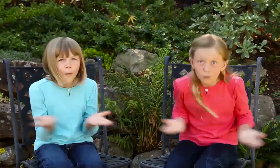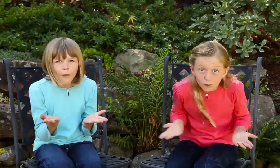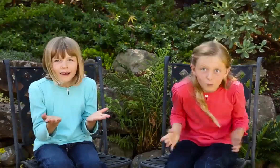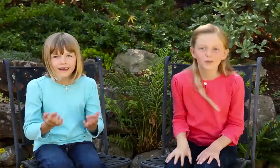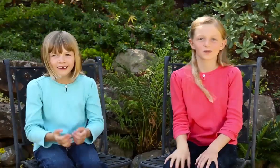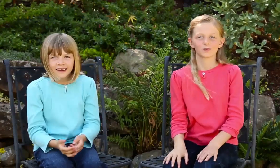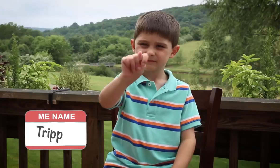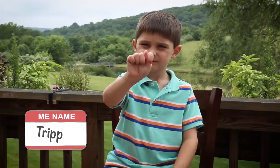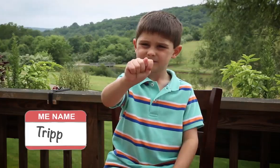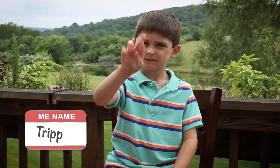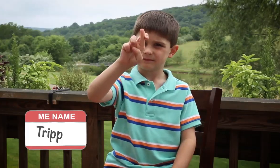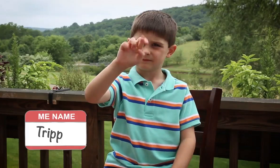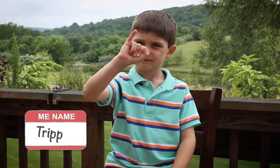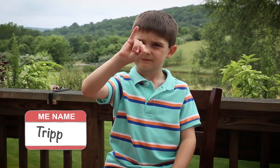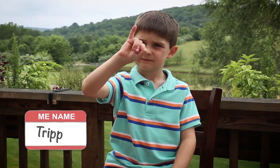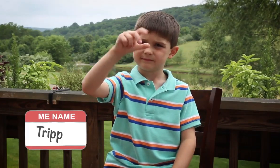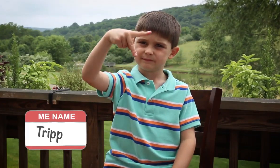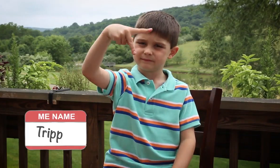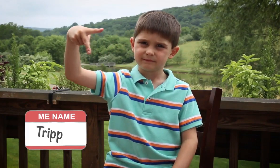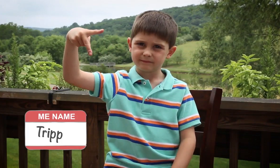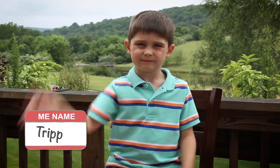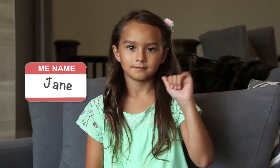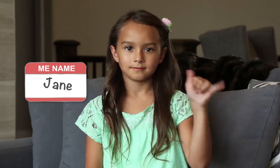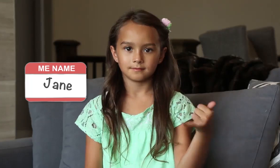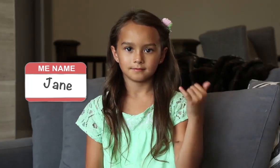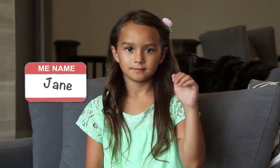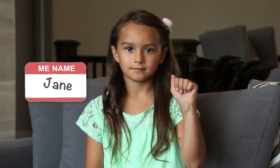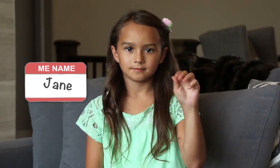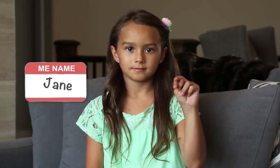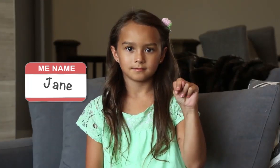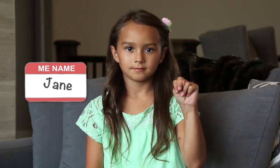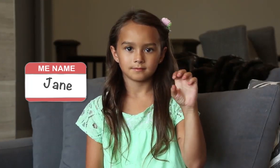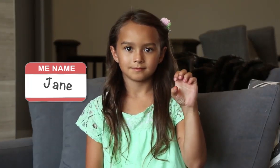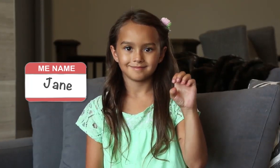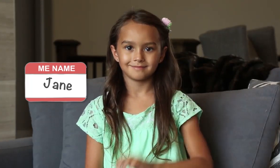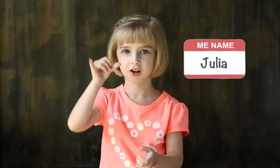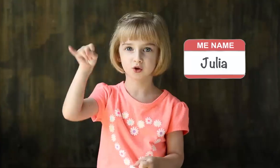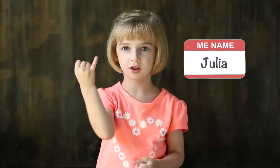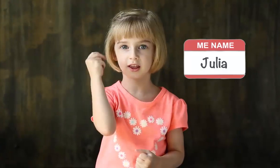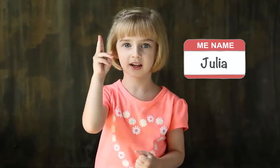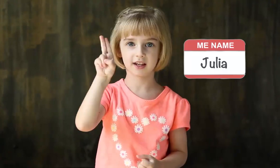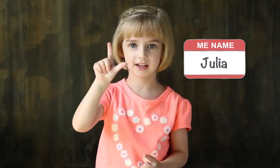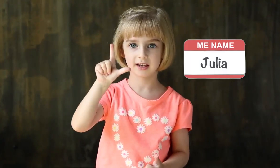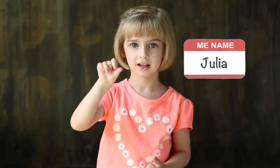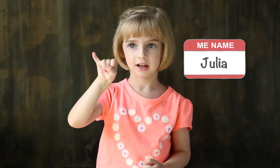what? Me name Trip. Me name Jane. Me name